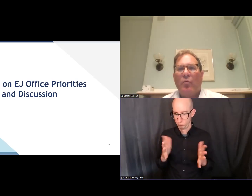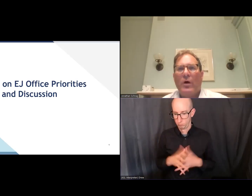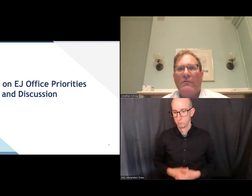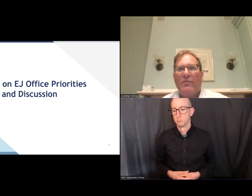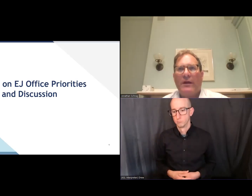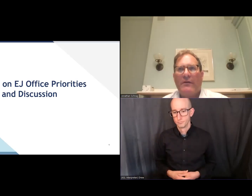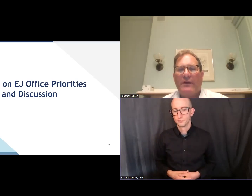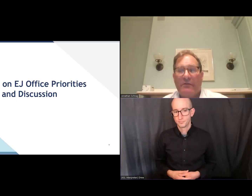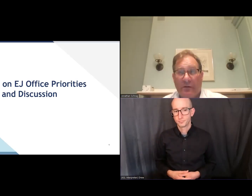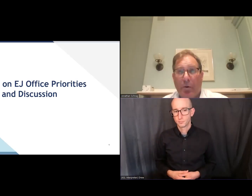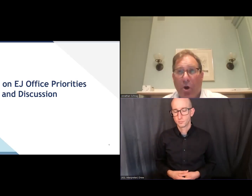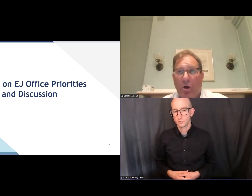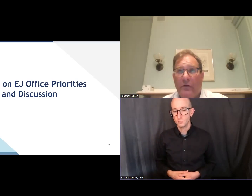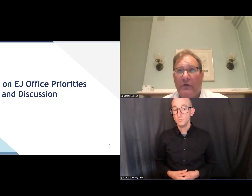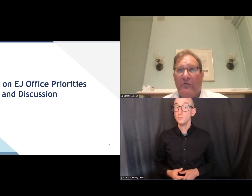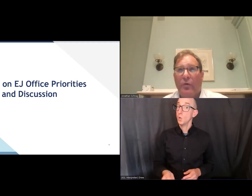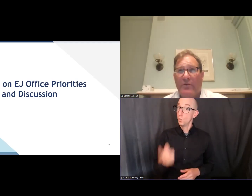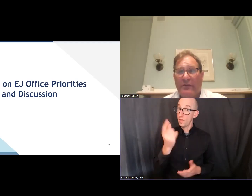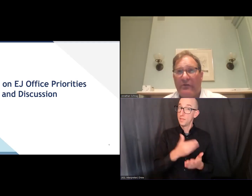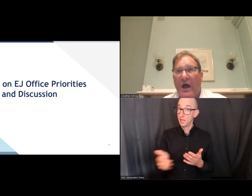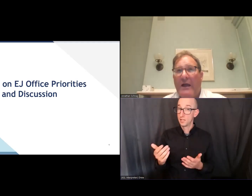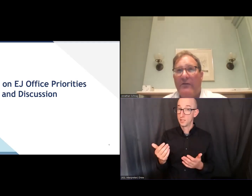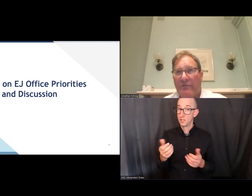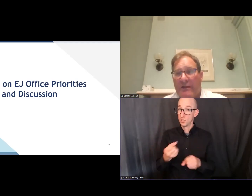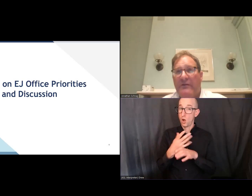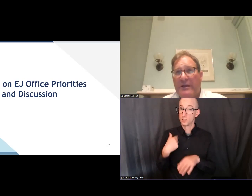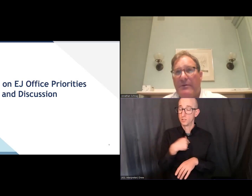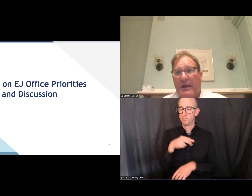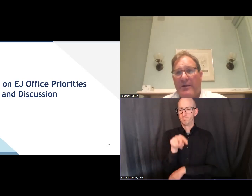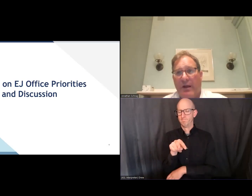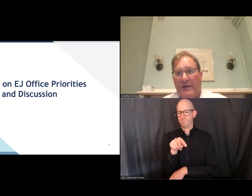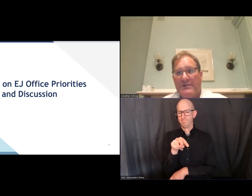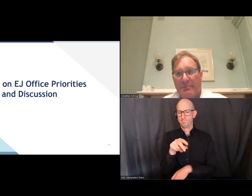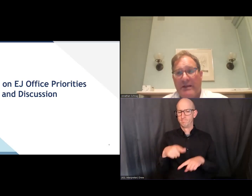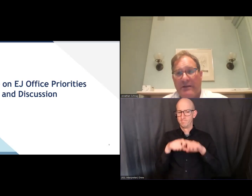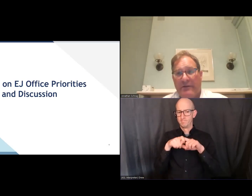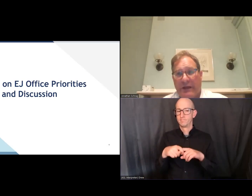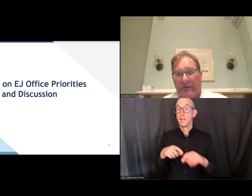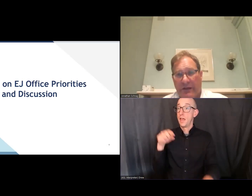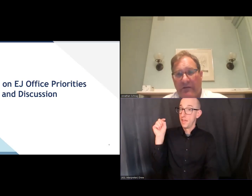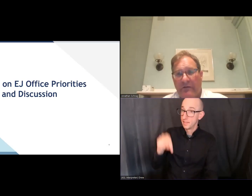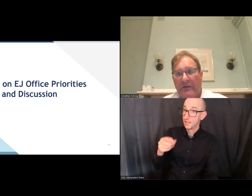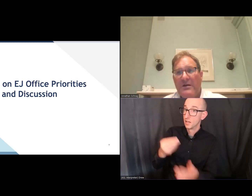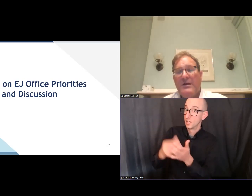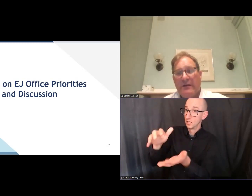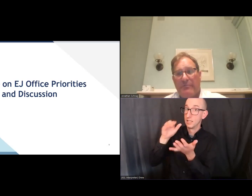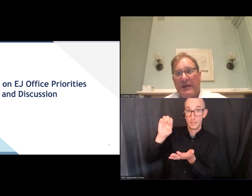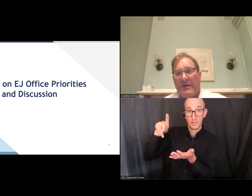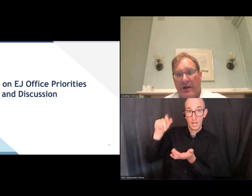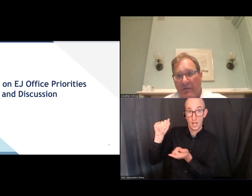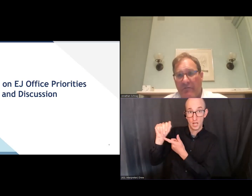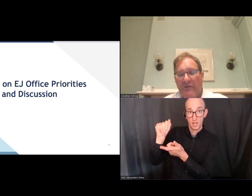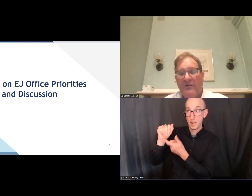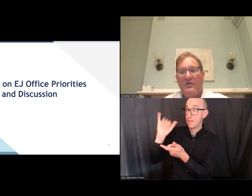And one of the things that gives us pause is whether the size of this EPA grant, as big as it is